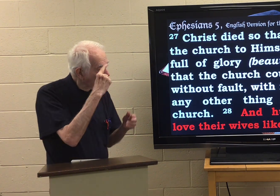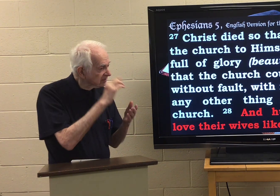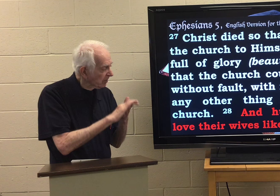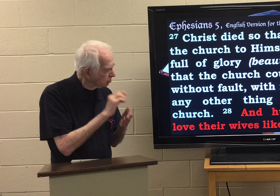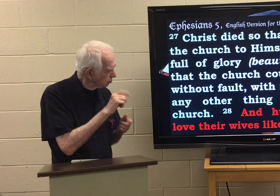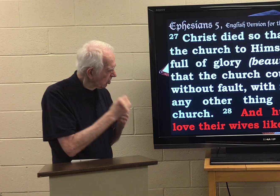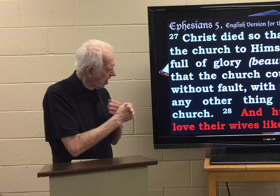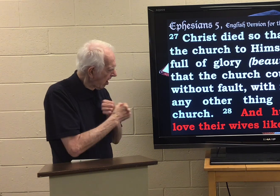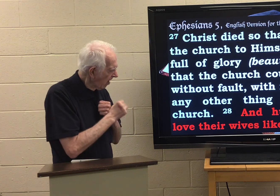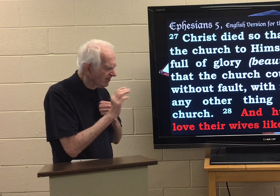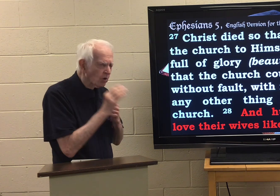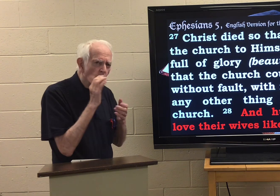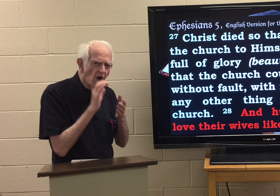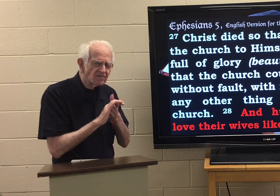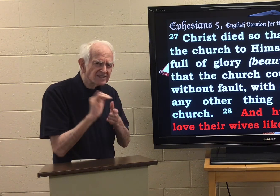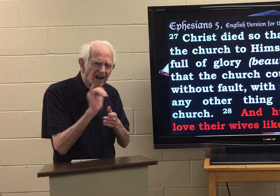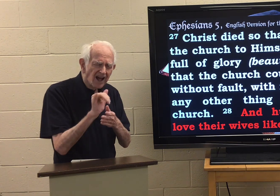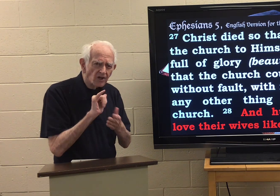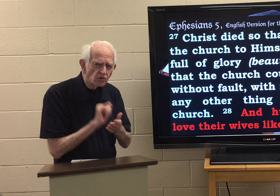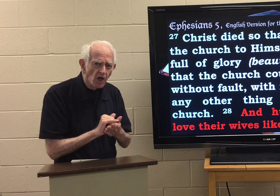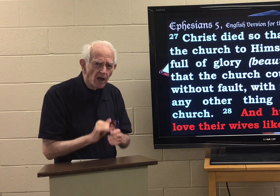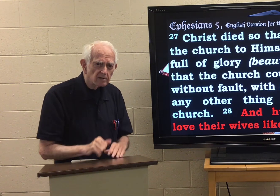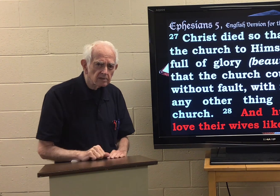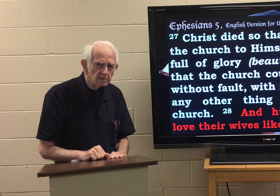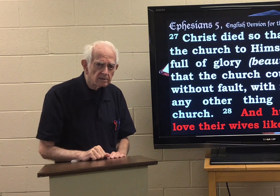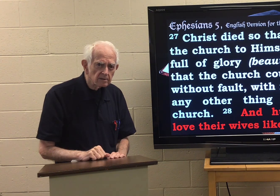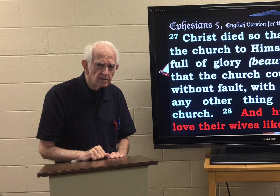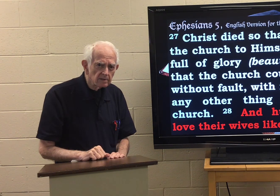And husbands should love their wives like that.